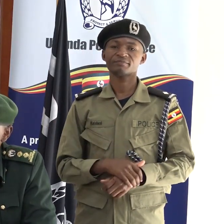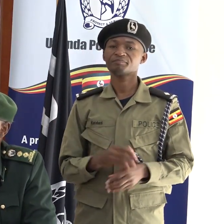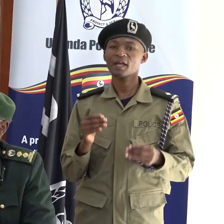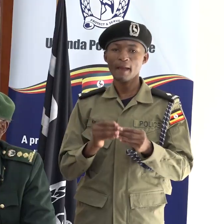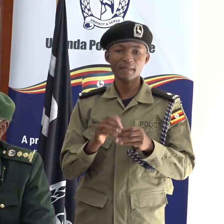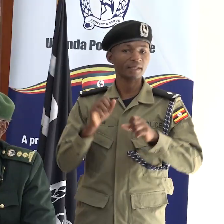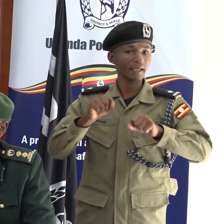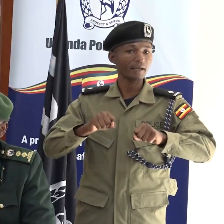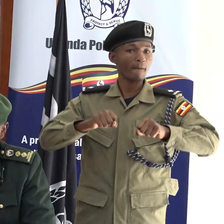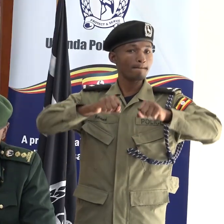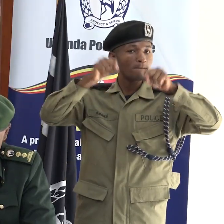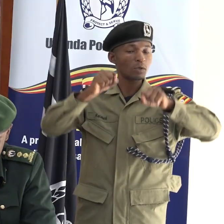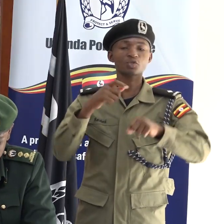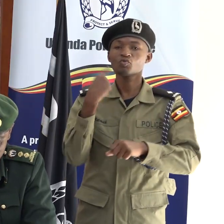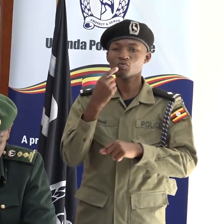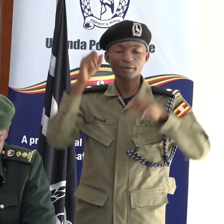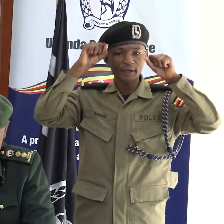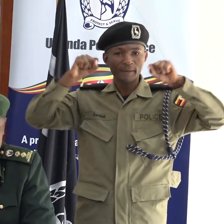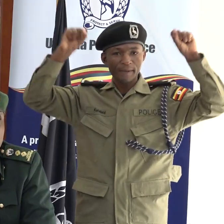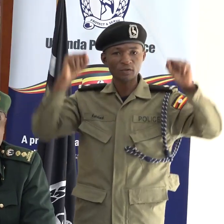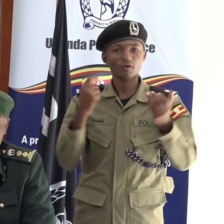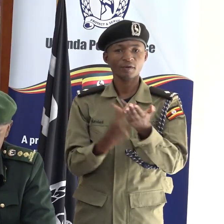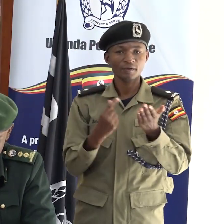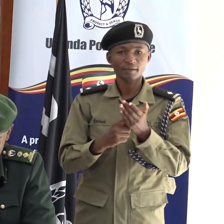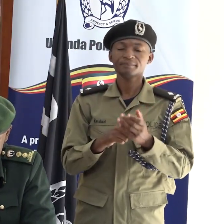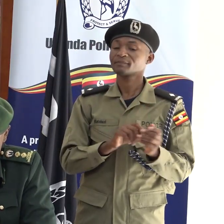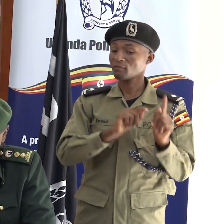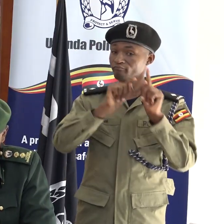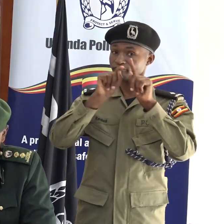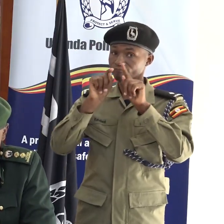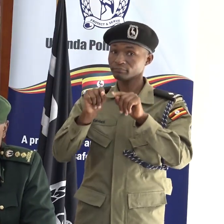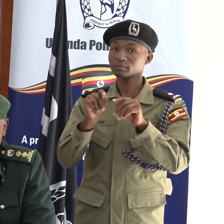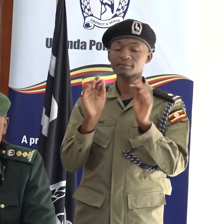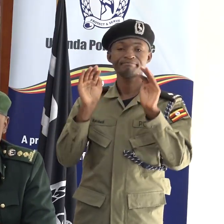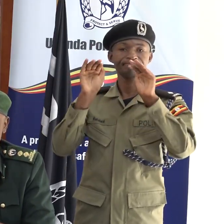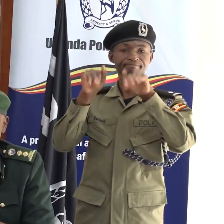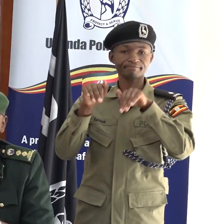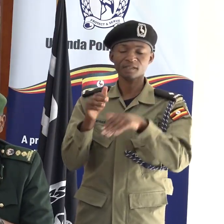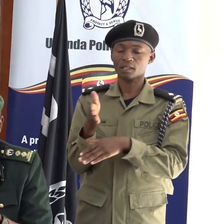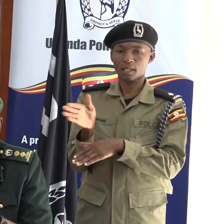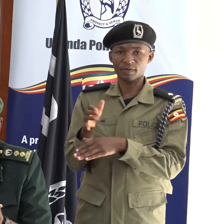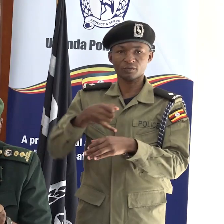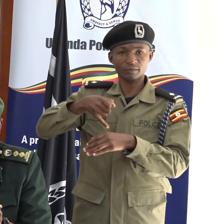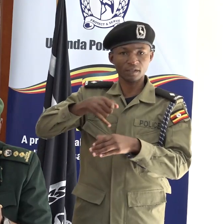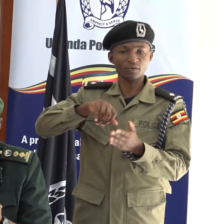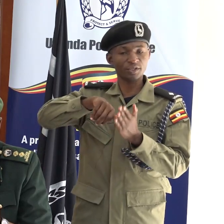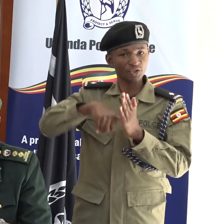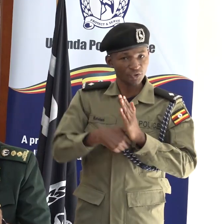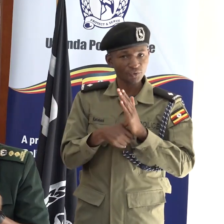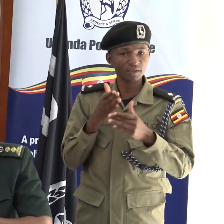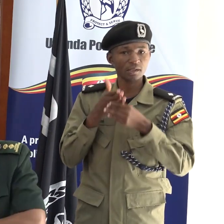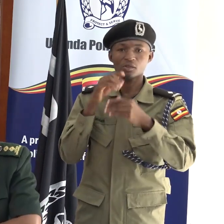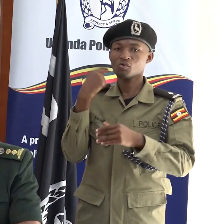of Uganda and attended by Minister of Internal Affairs, led by General